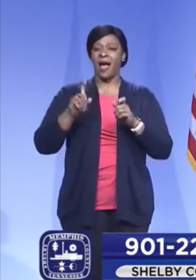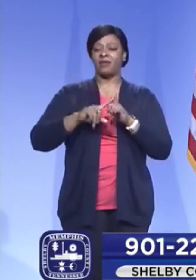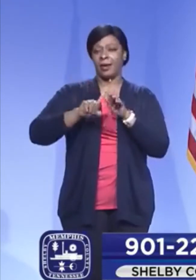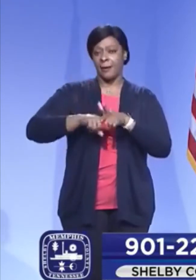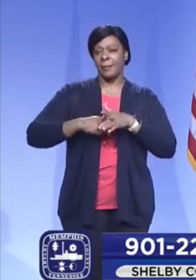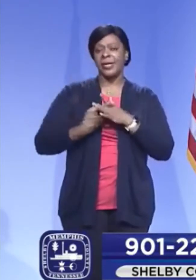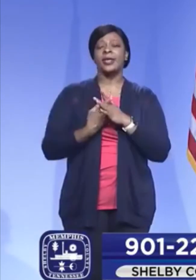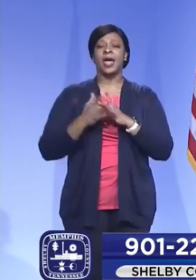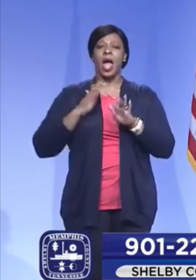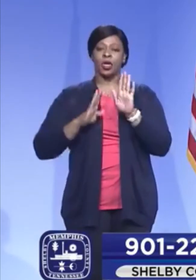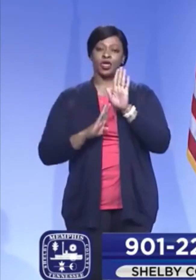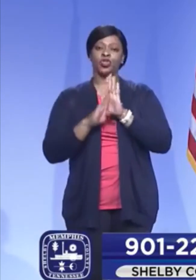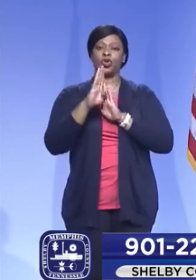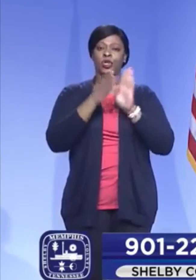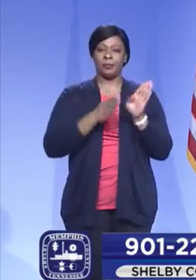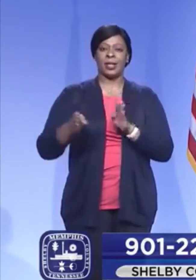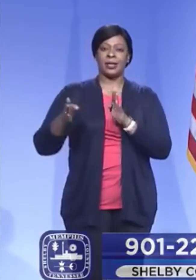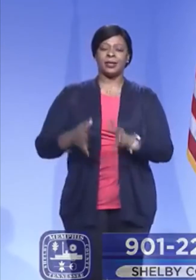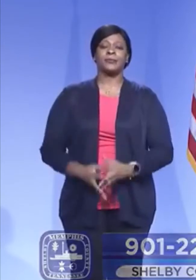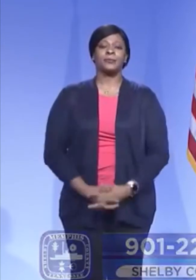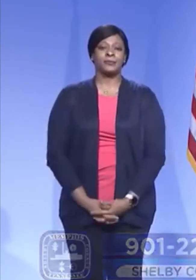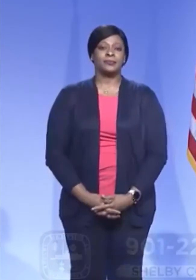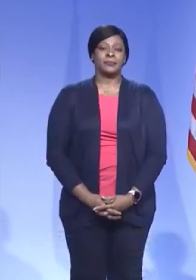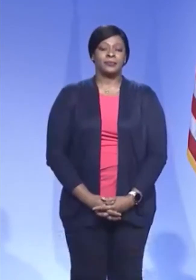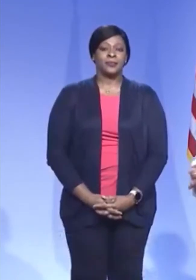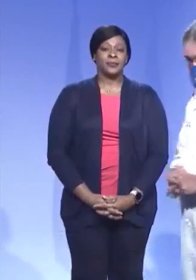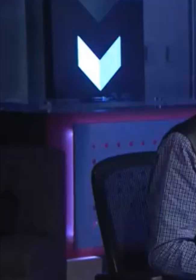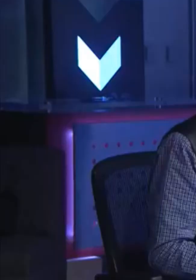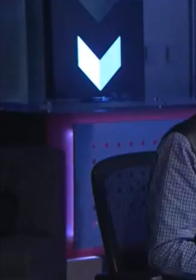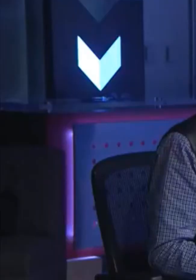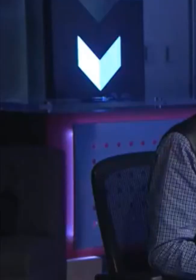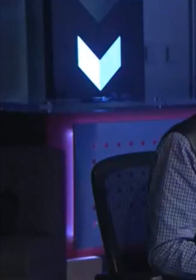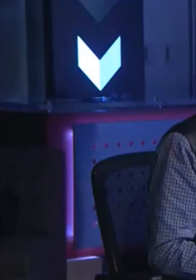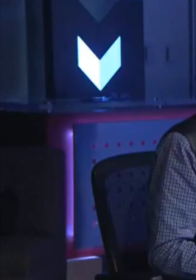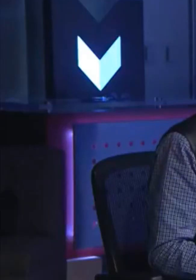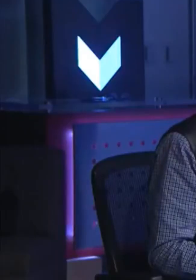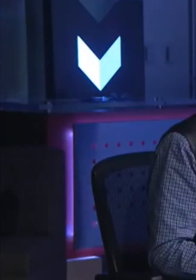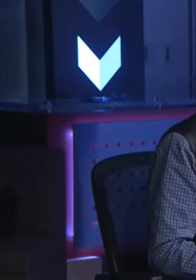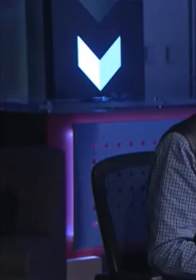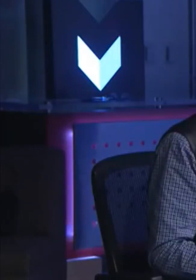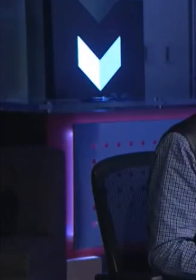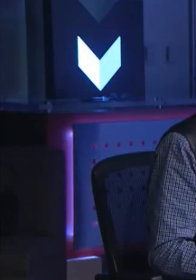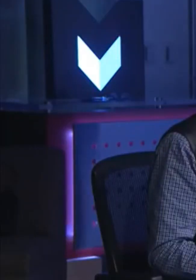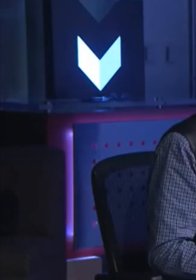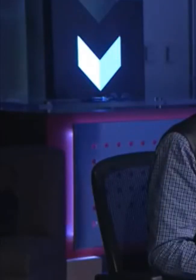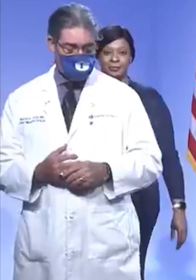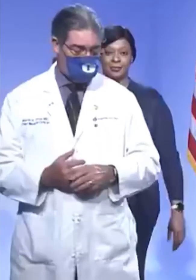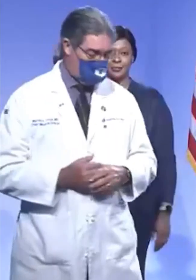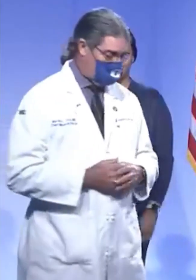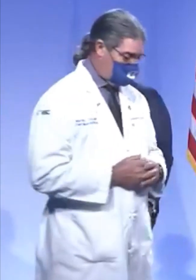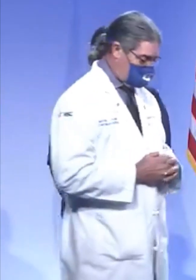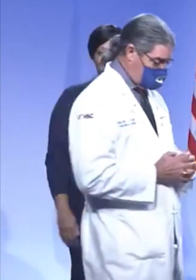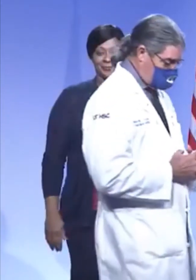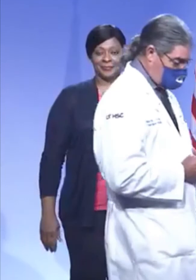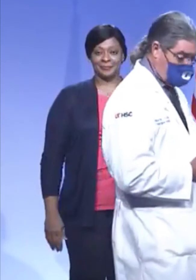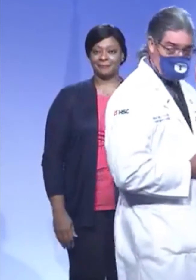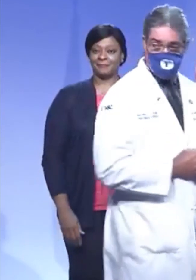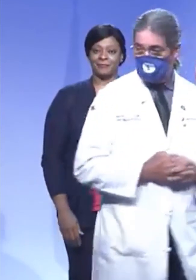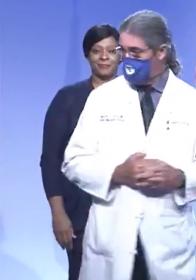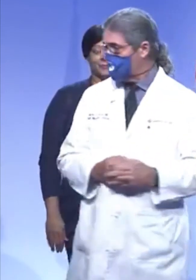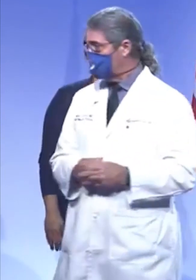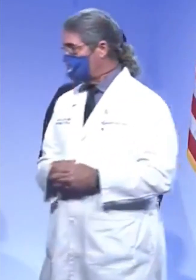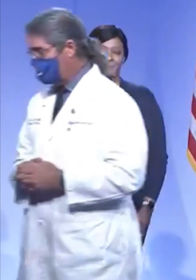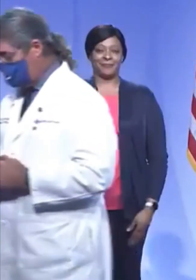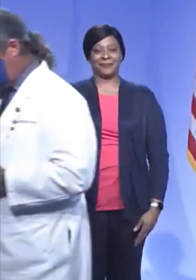implement such a surge plan. Brad, did you have a follow-up question? Yes, I didn't know if St. Francis could weigh in